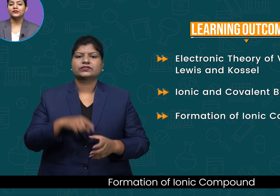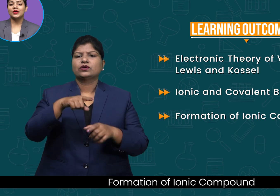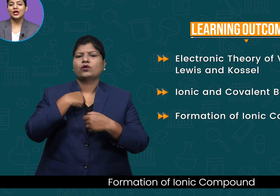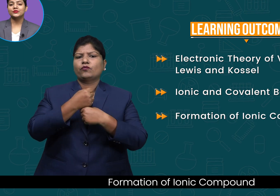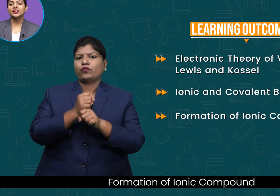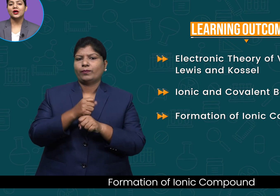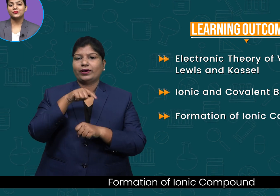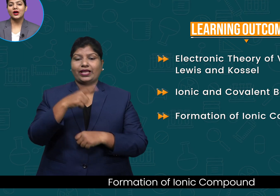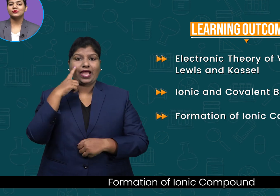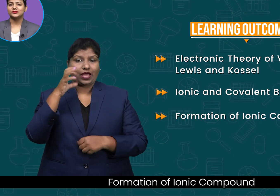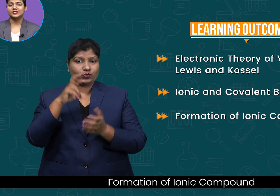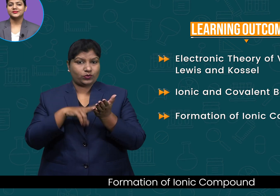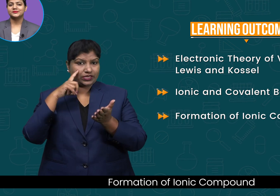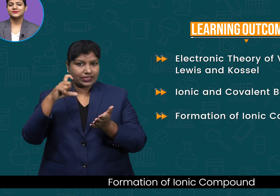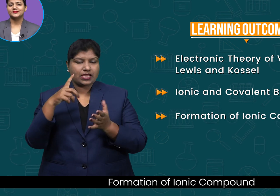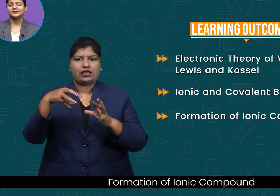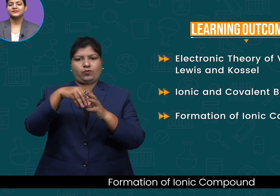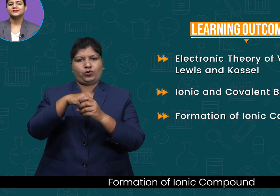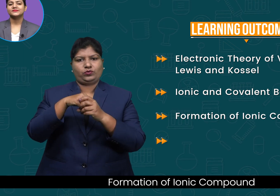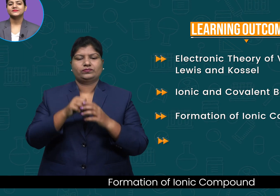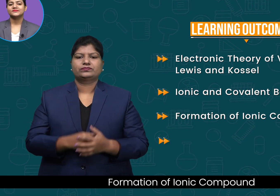Formation of ionic compound.